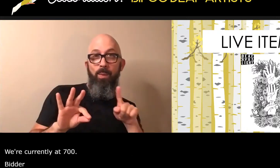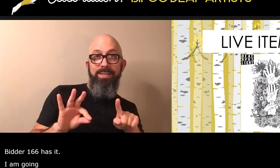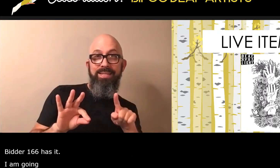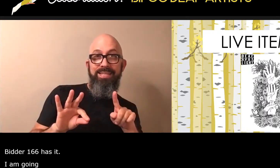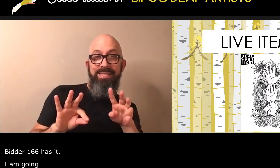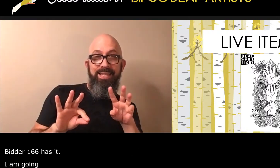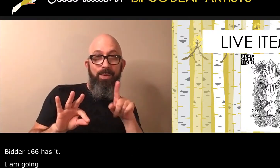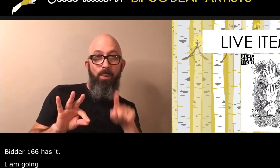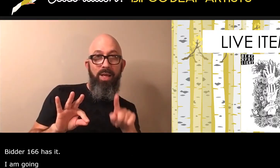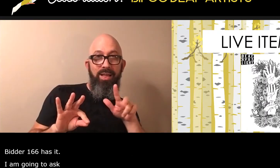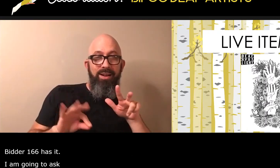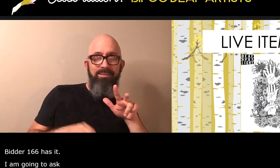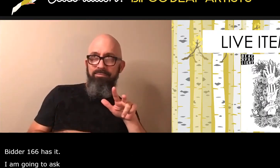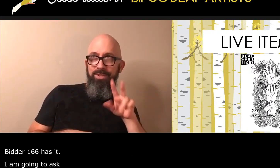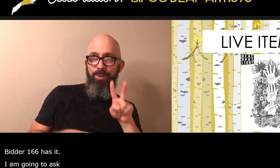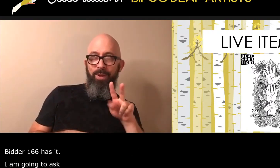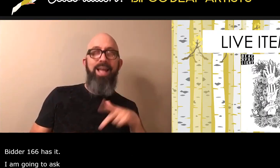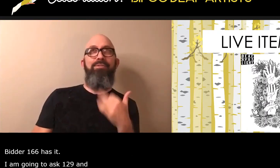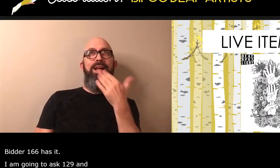and 169.